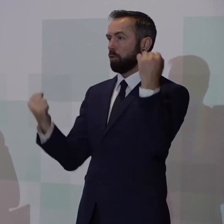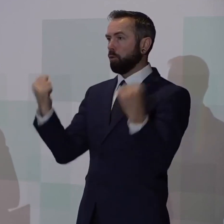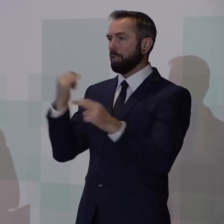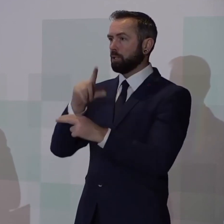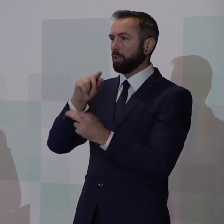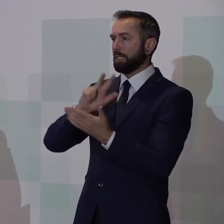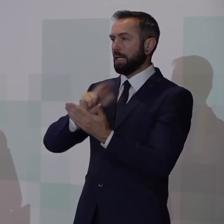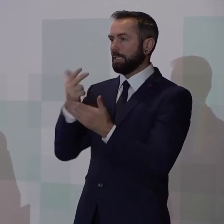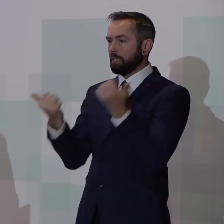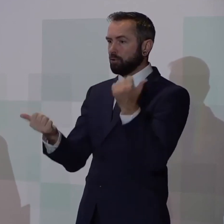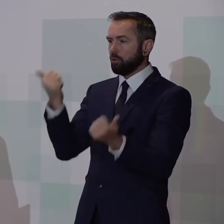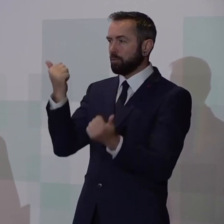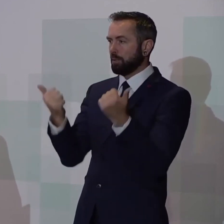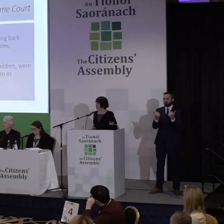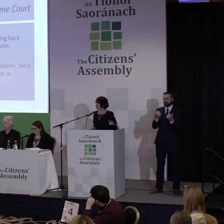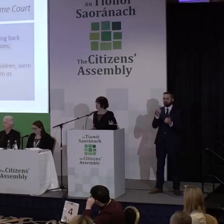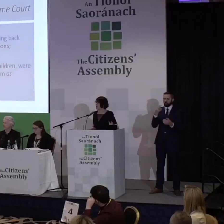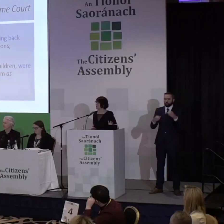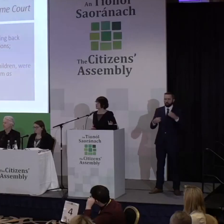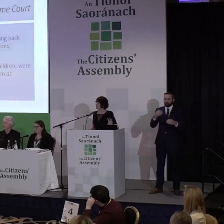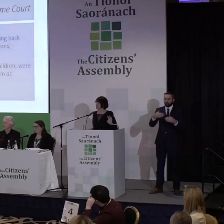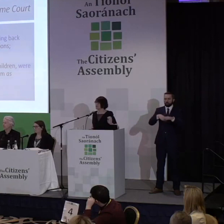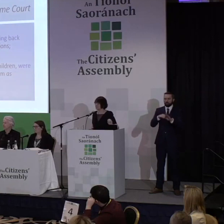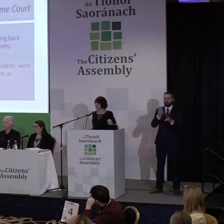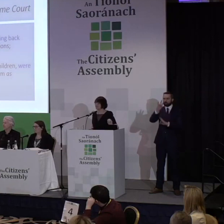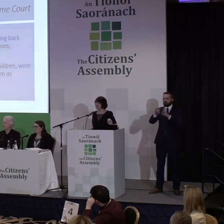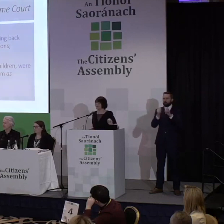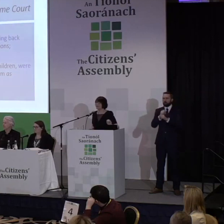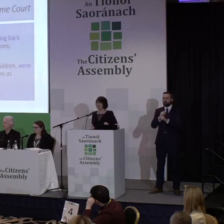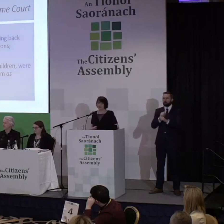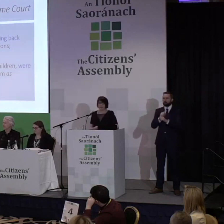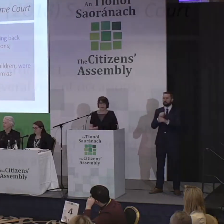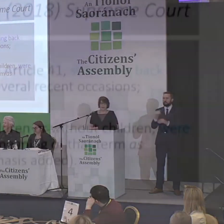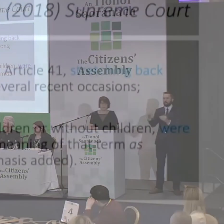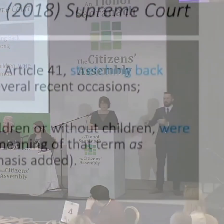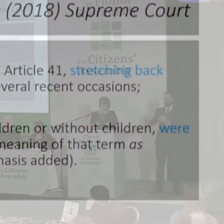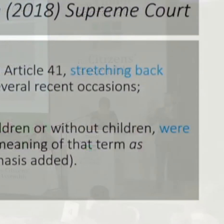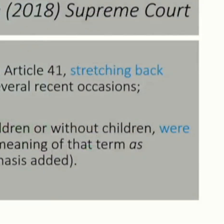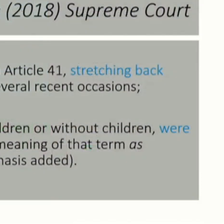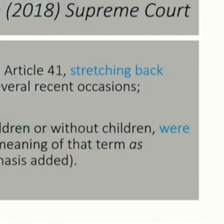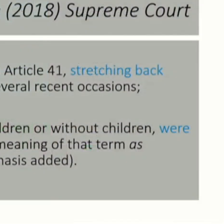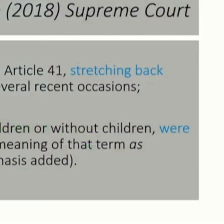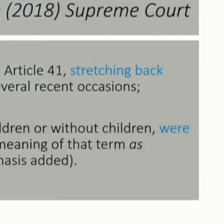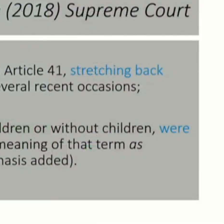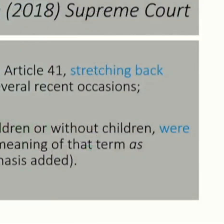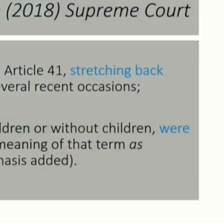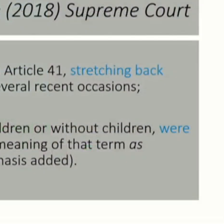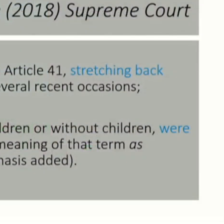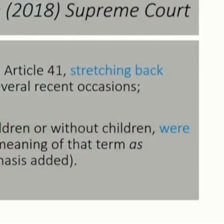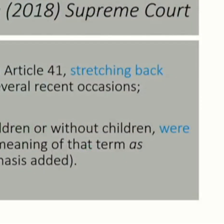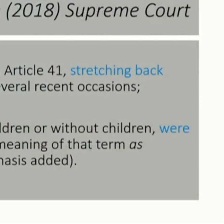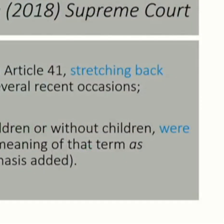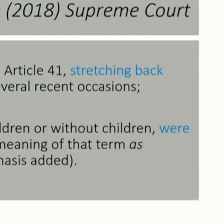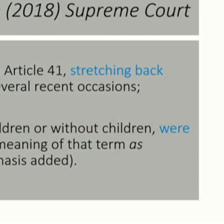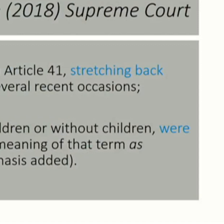judgment, which was a case that involved a lot of questions around immigration. But here again, Chief Justice